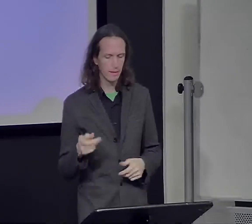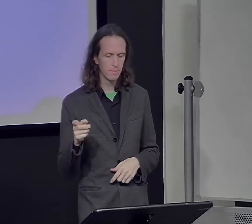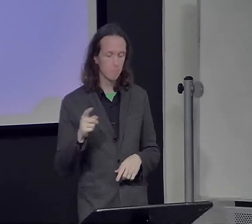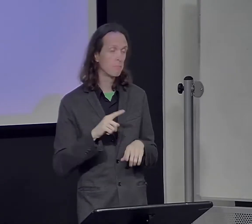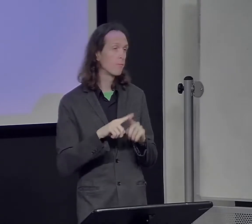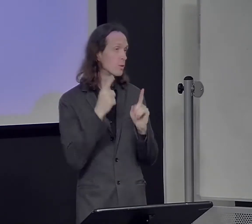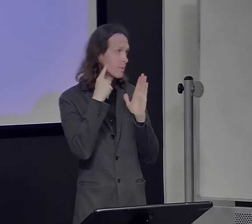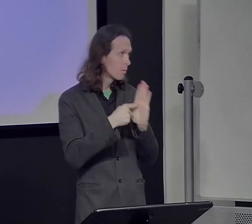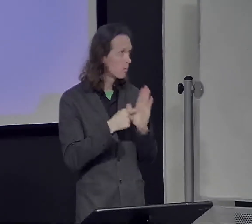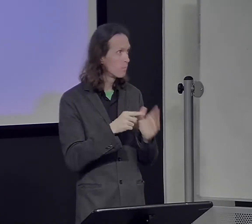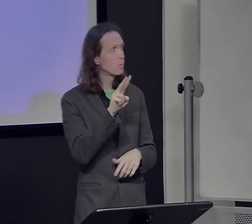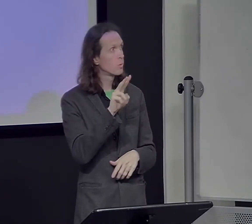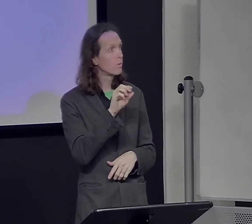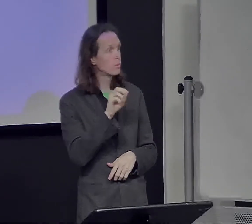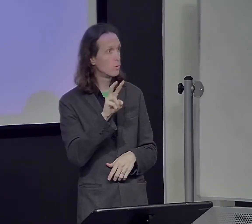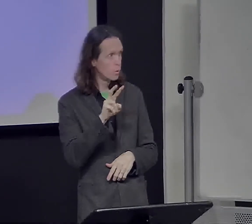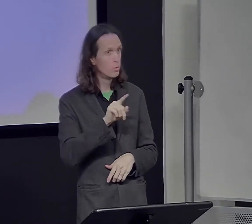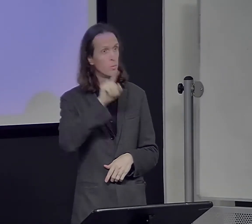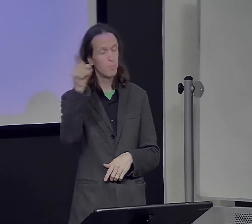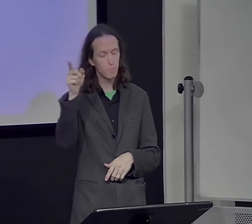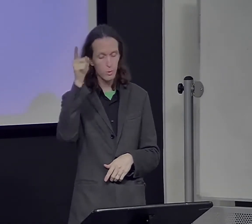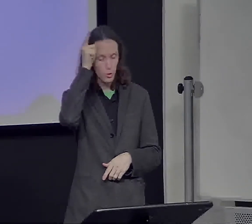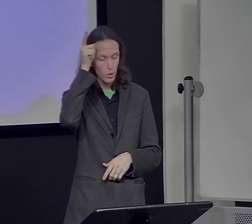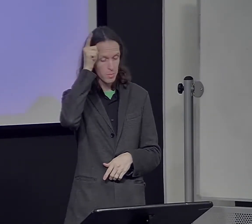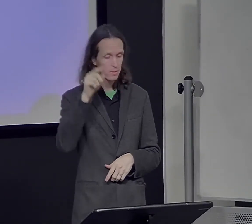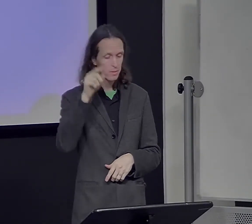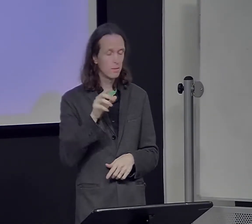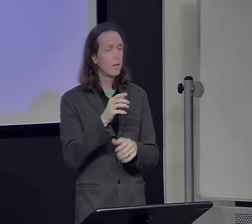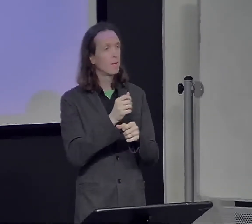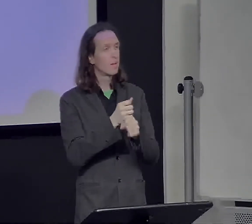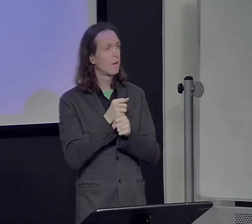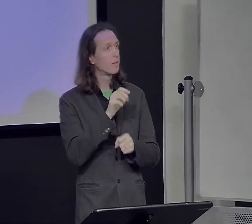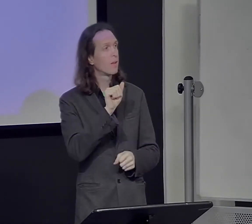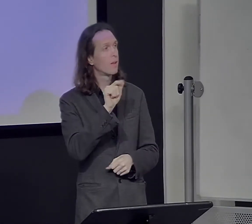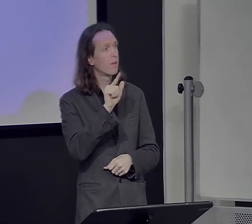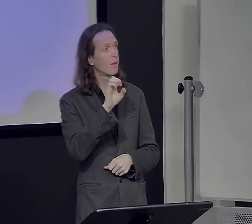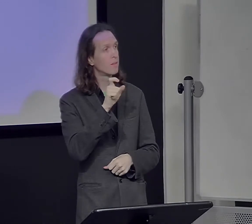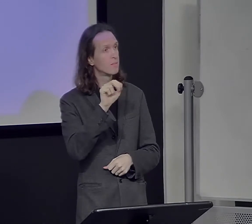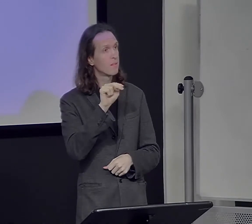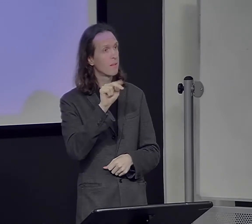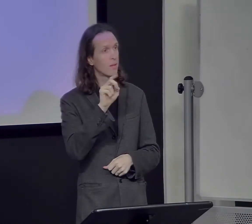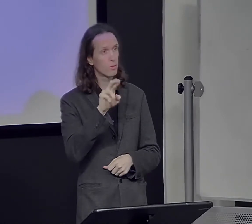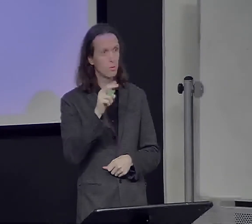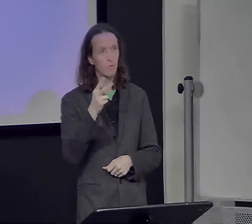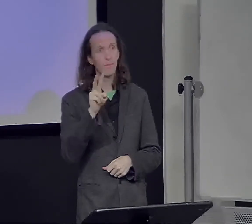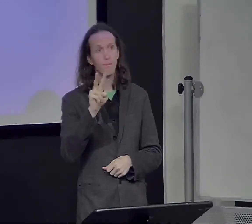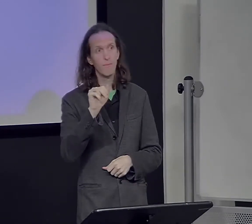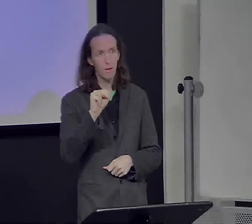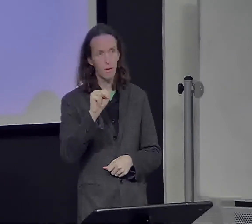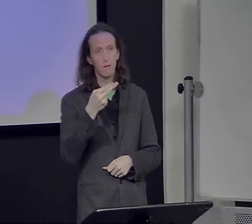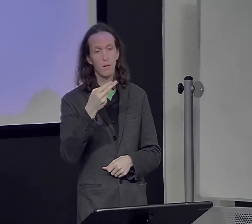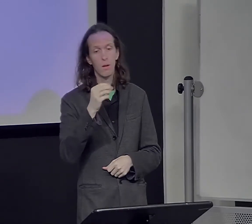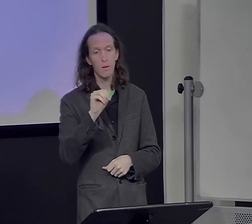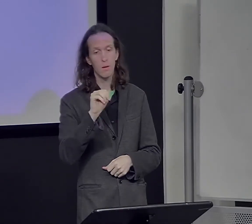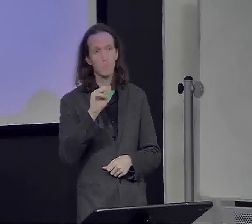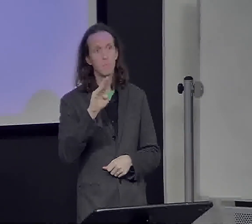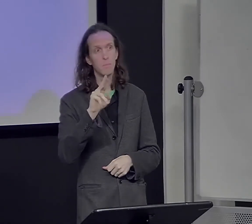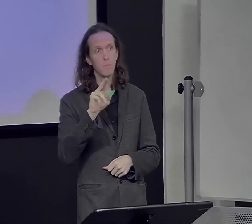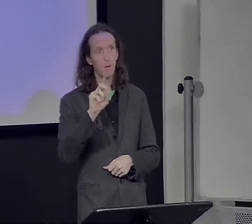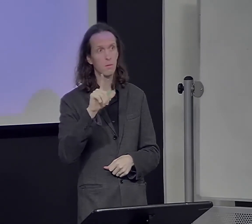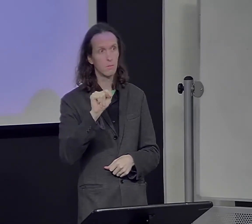And Dr. Rauschecker has received various honors. In 2002, in Germany, he received